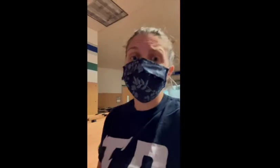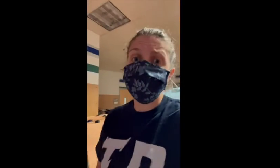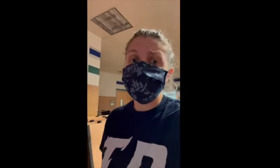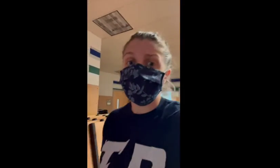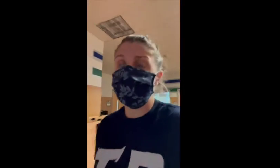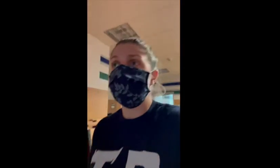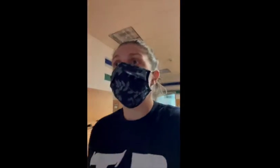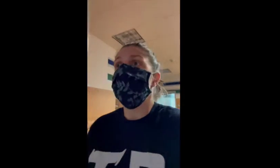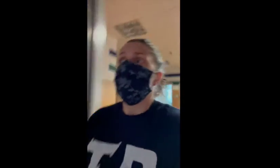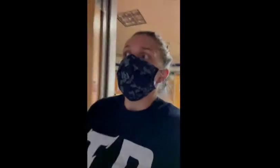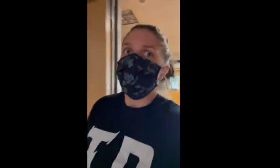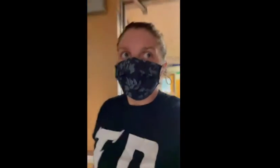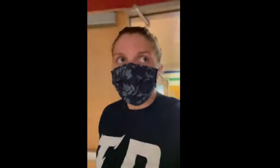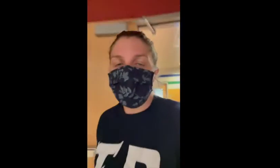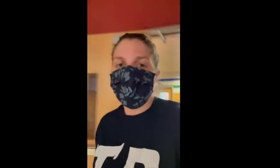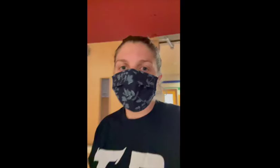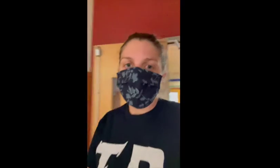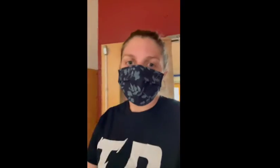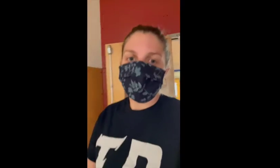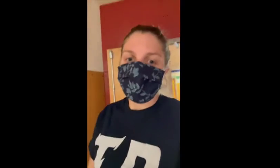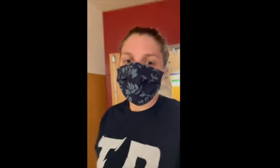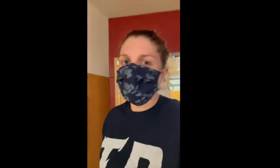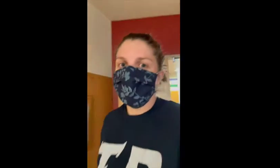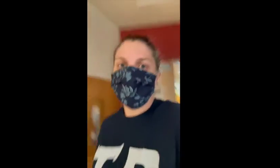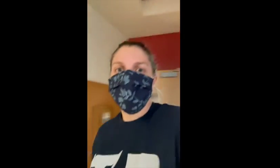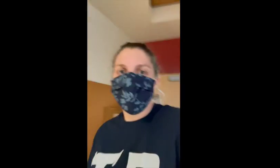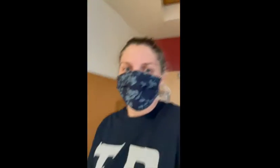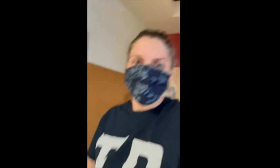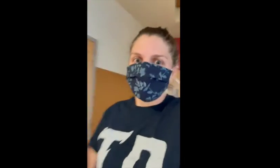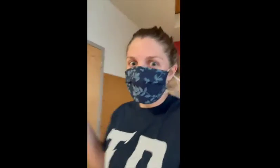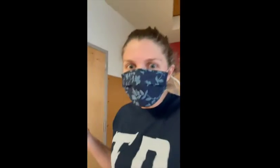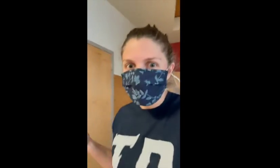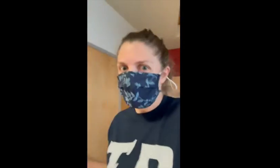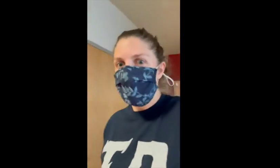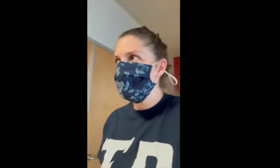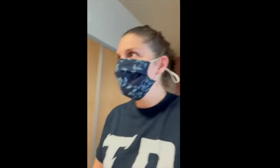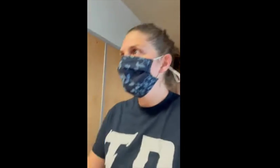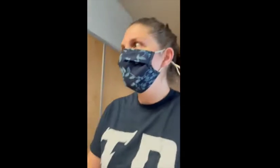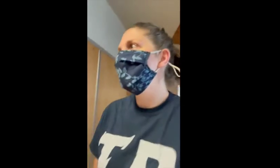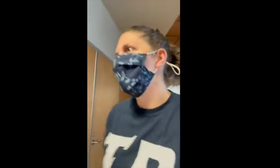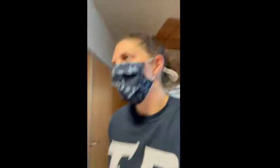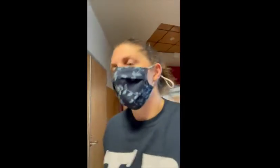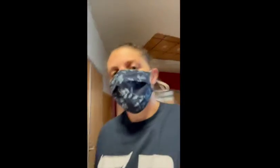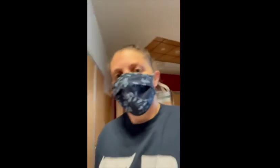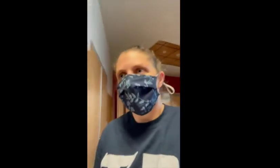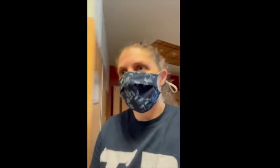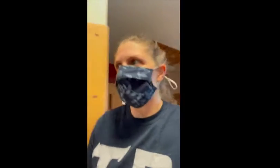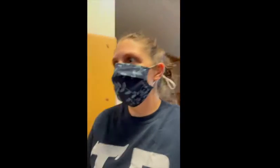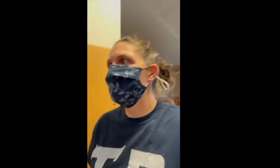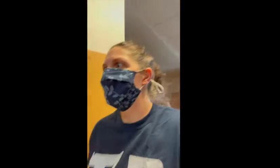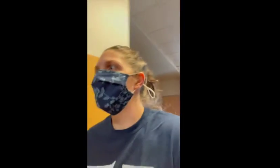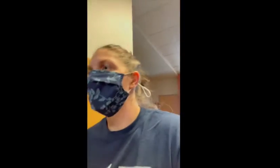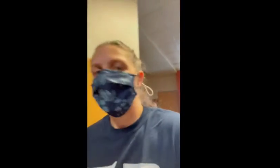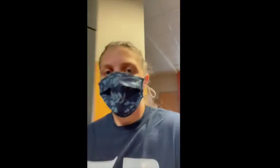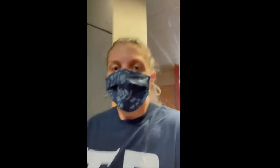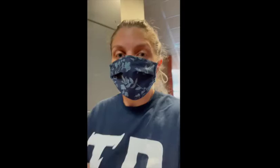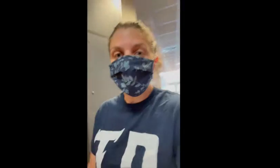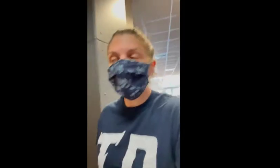amazing thing that we have at Beamer that you can take as a class. All right. Coming down the